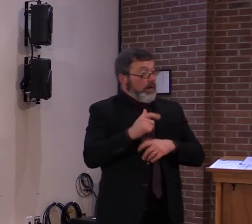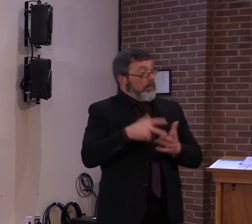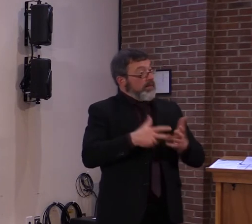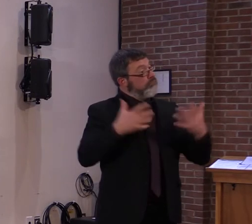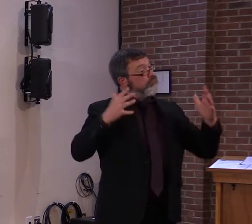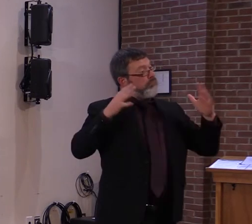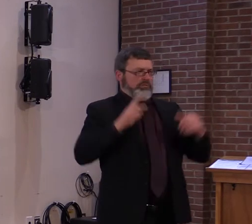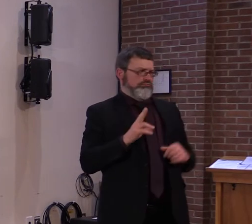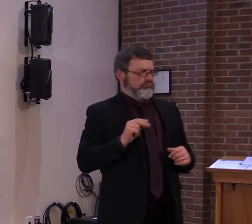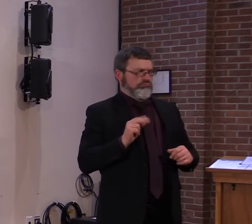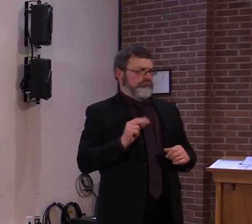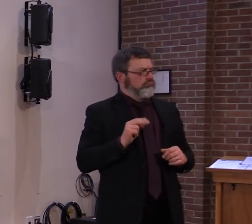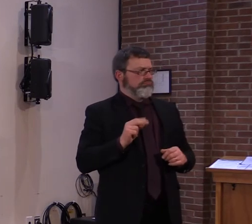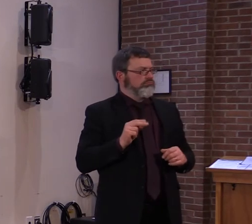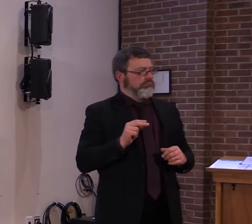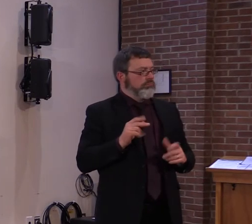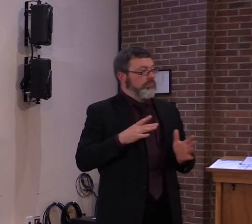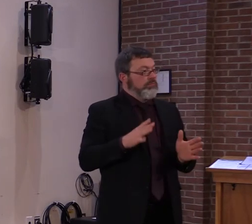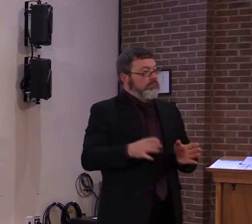20